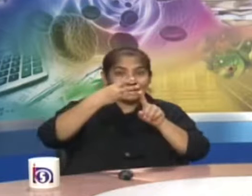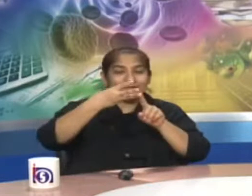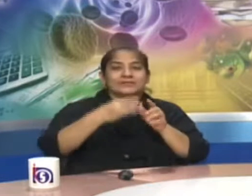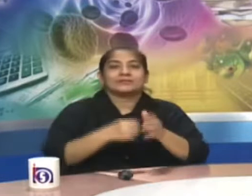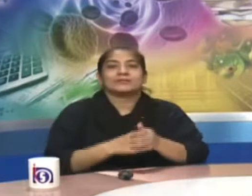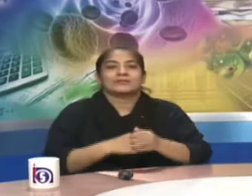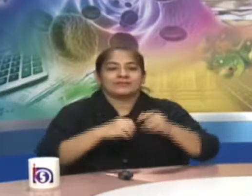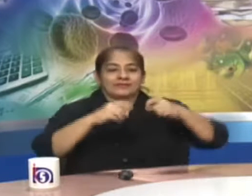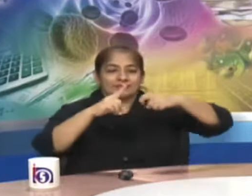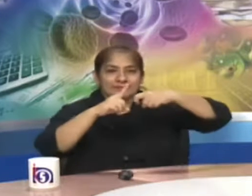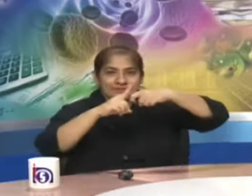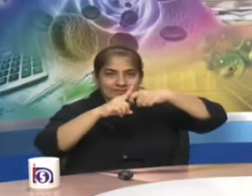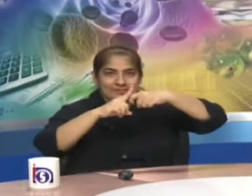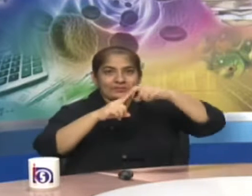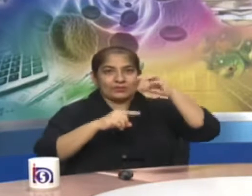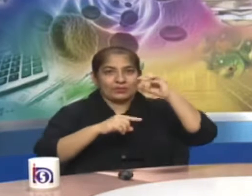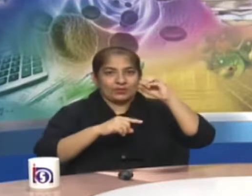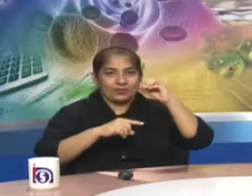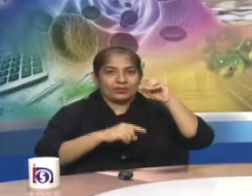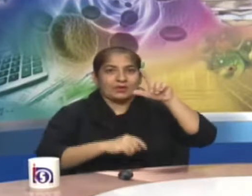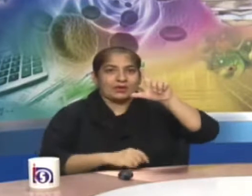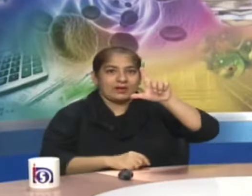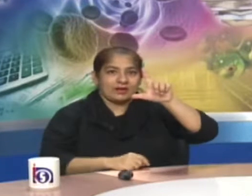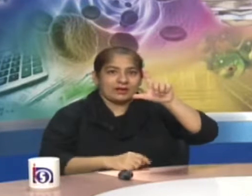The third stock exchange which is in India is